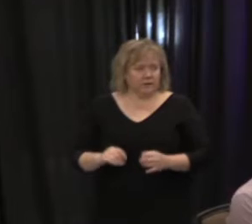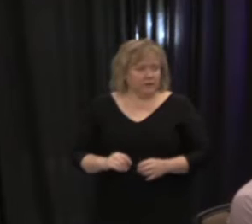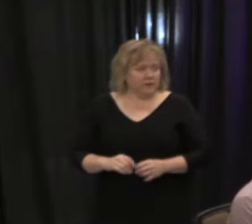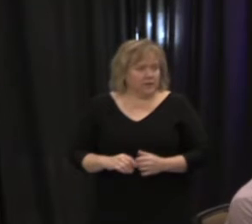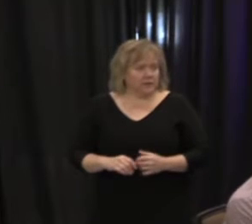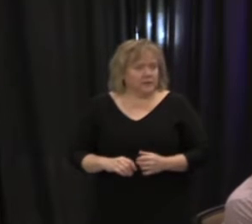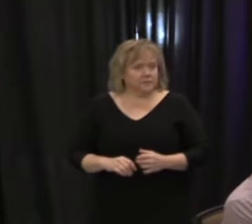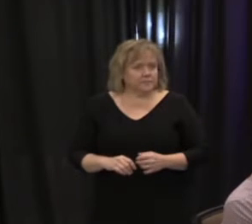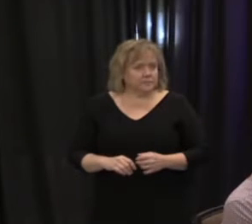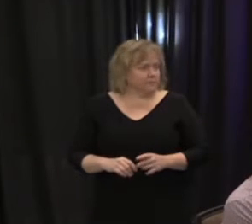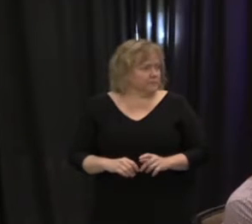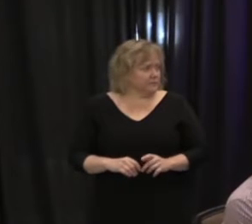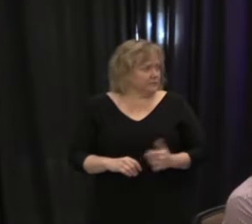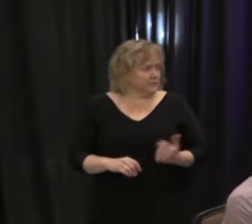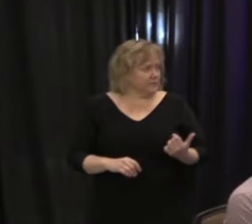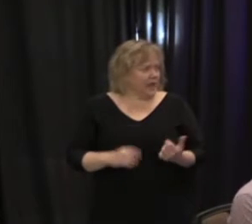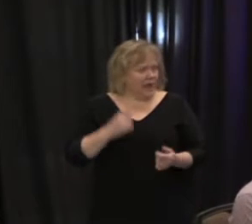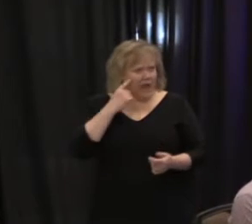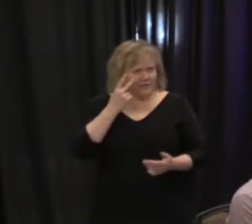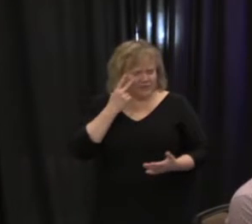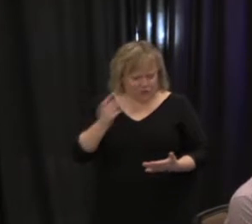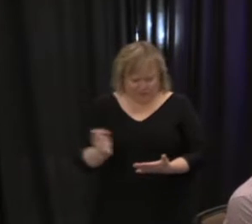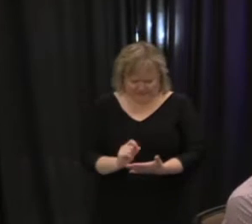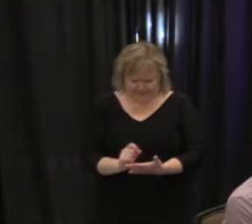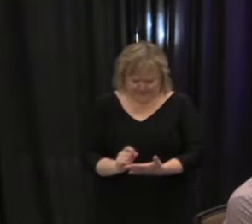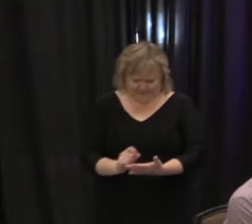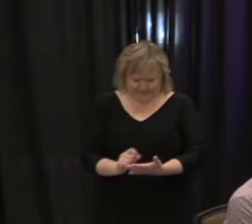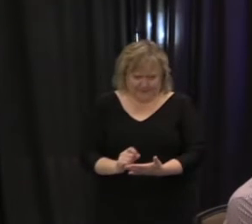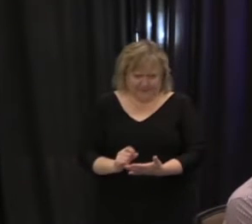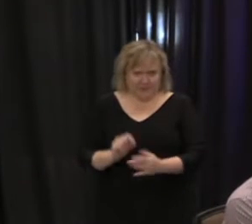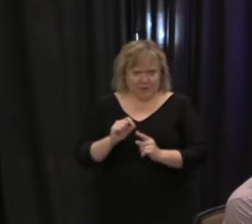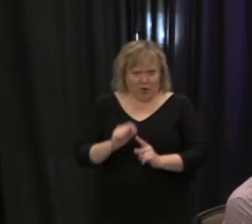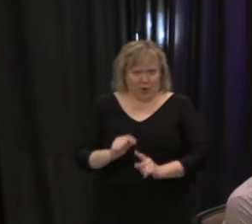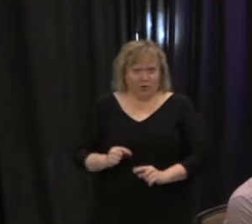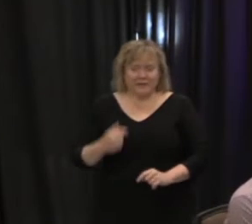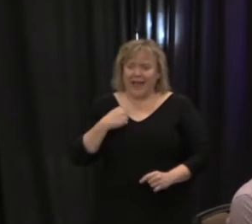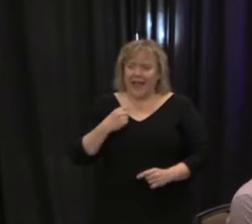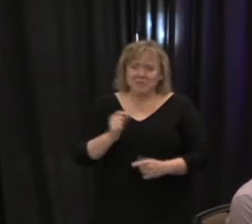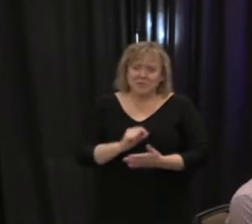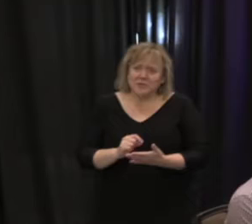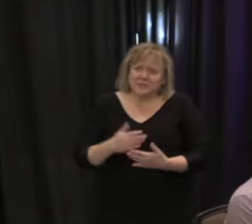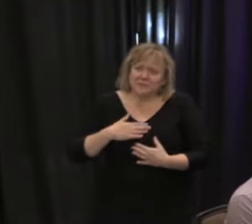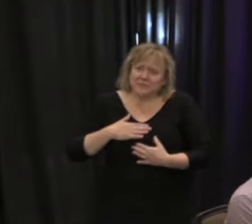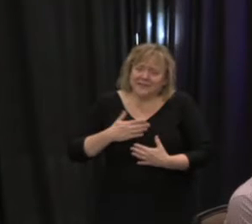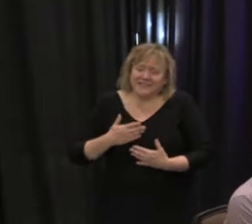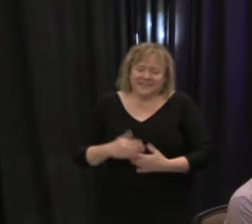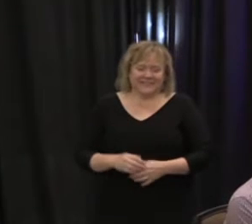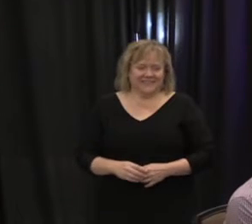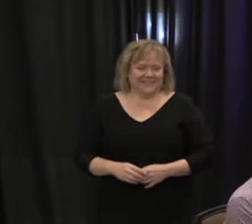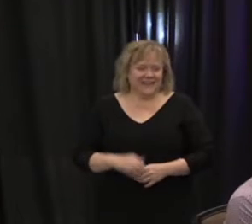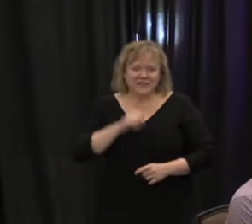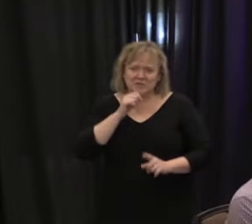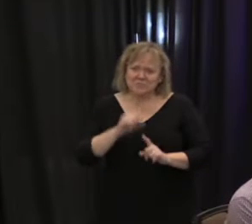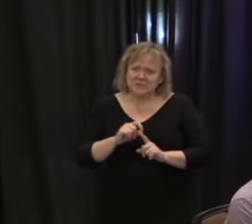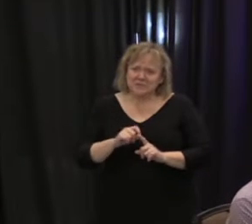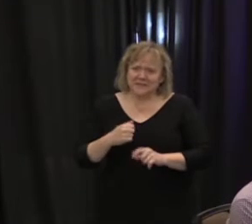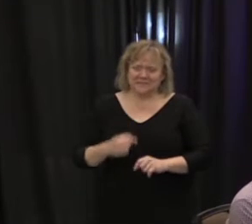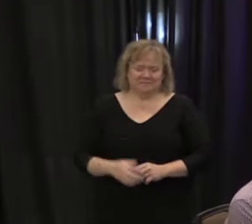totally. I thought that's why you were writing. I'm a note taker, okay? I know. Quit making fun